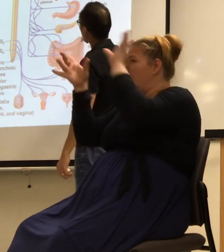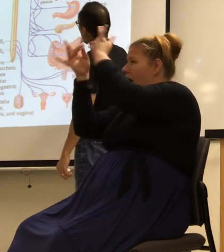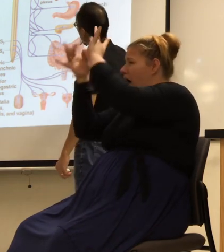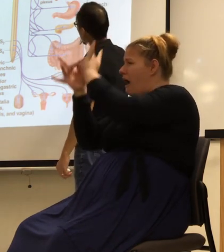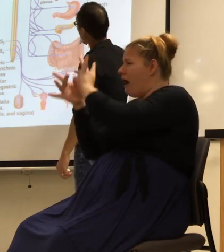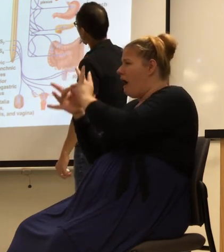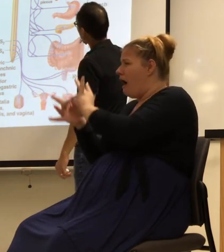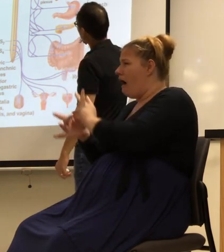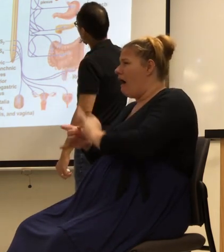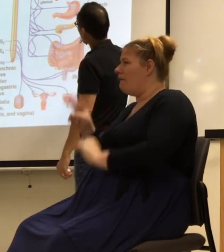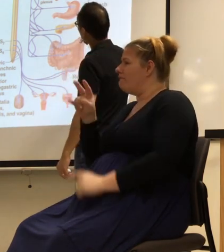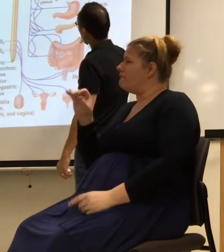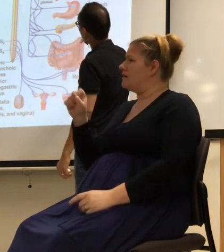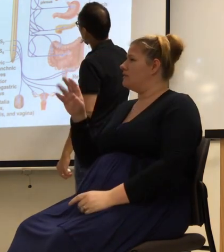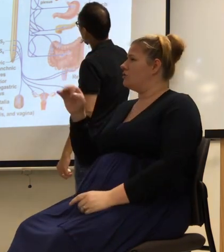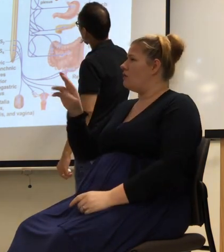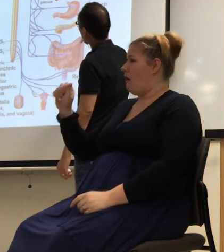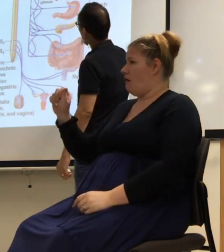So,